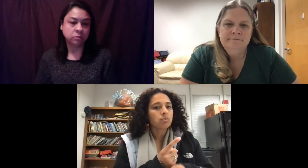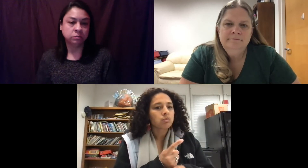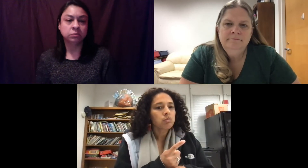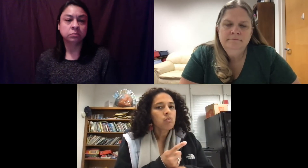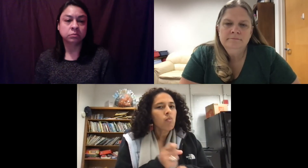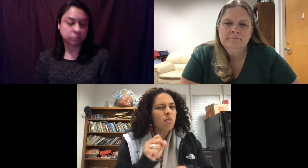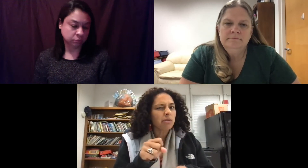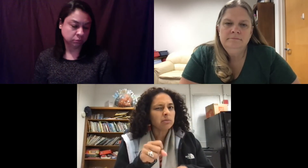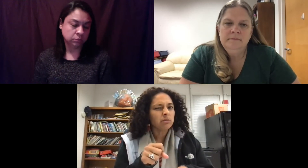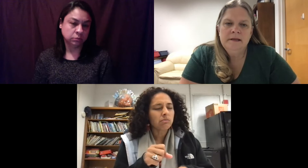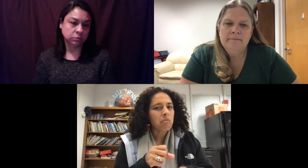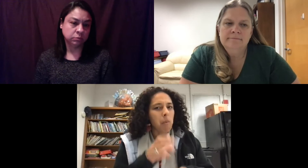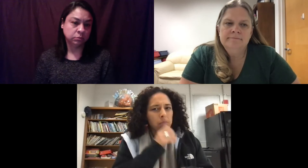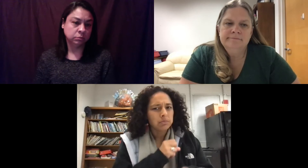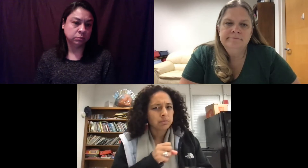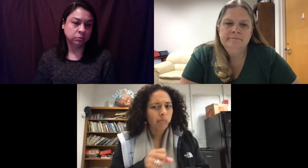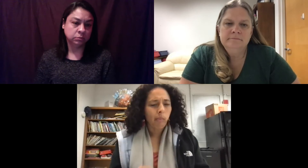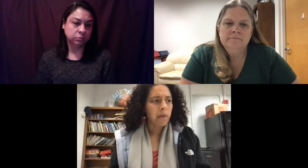now.